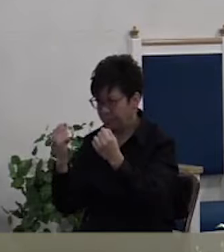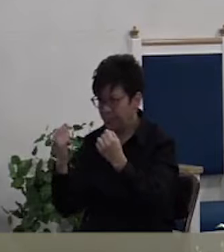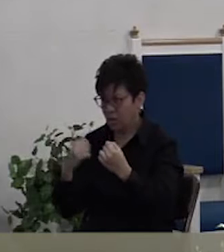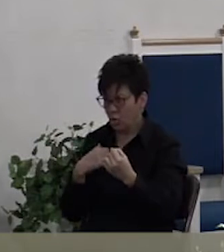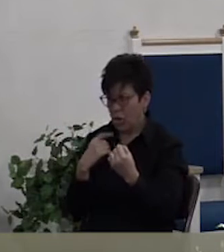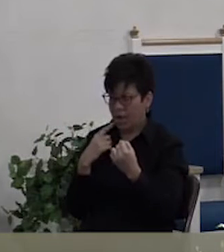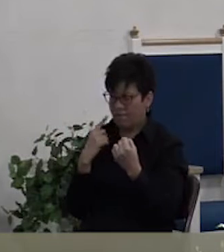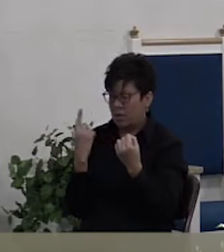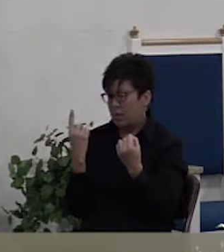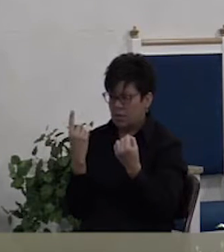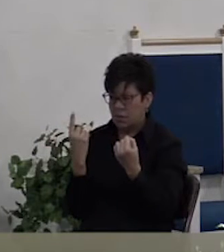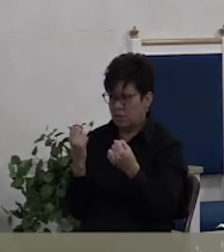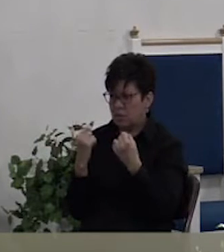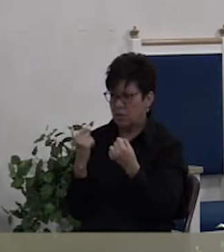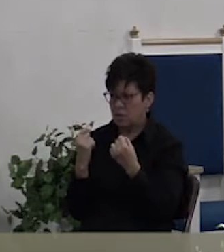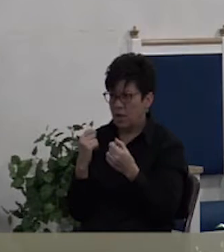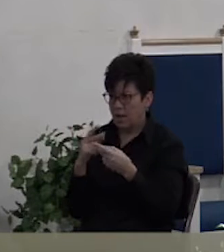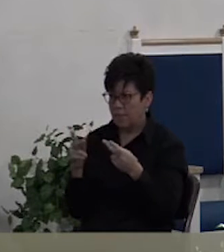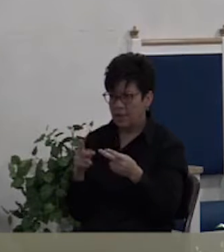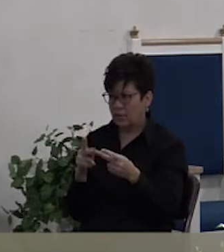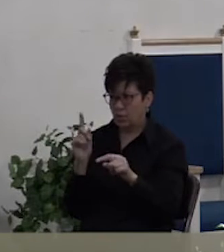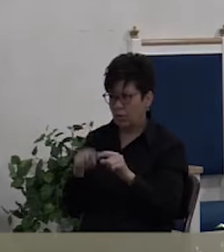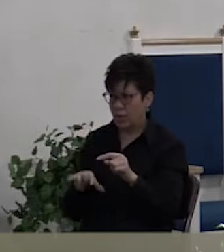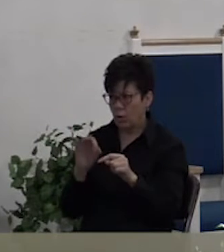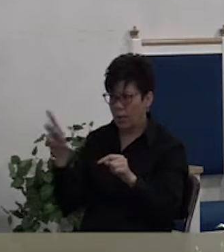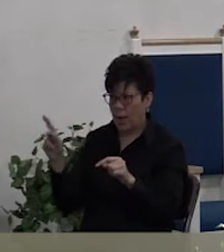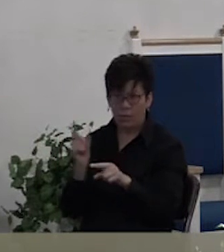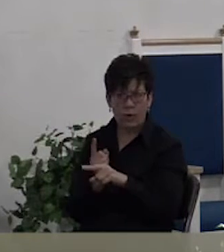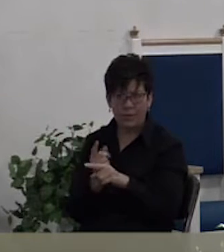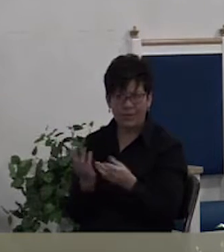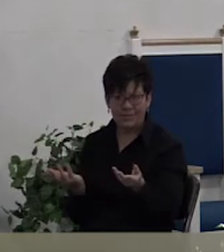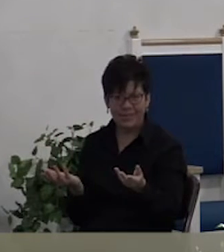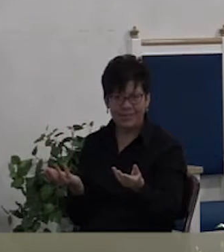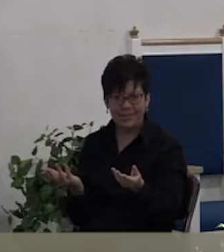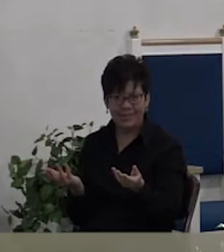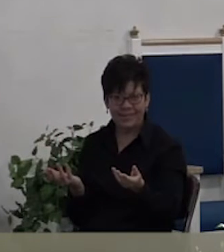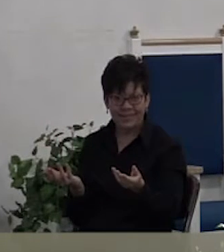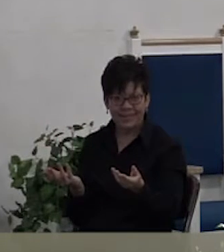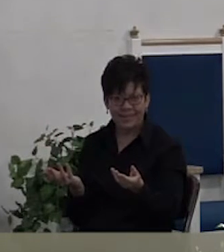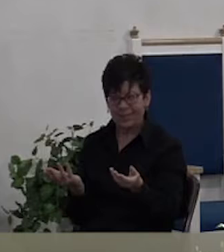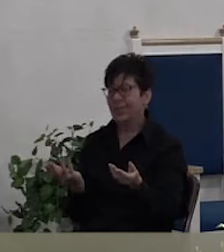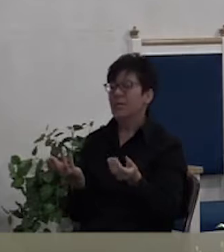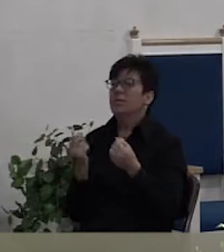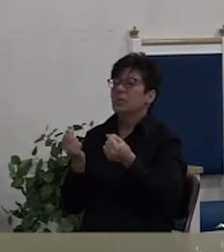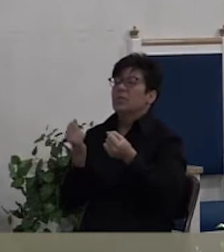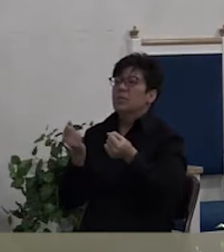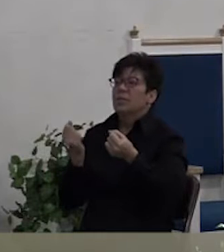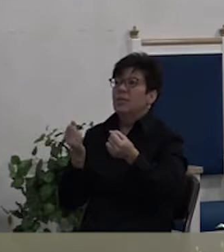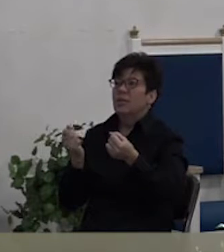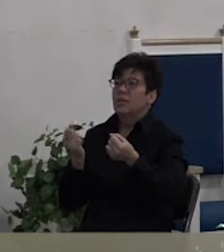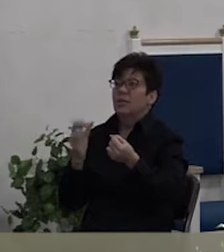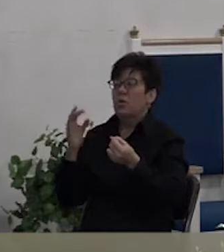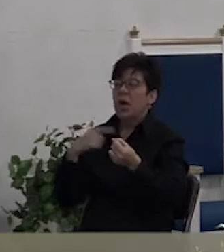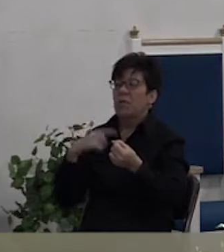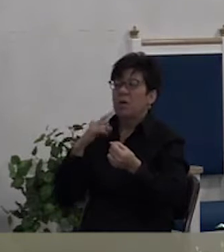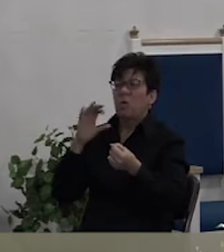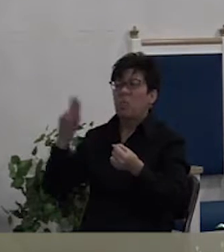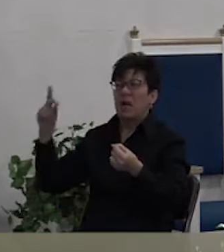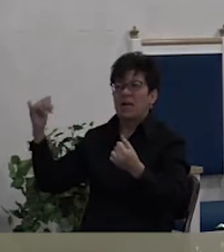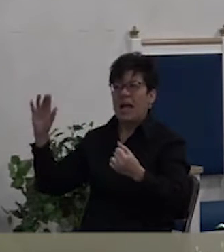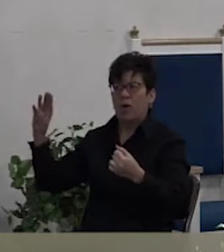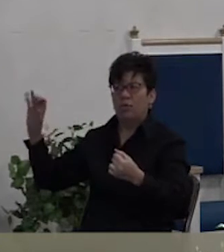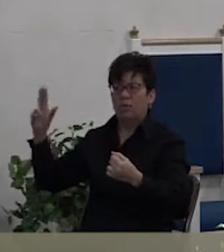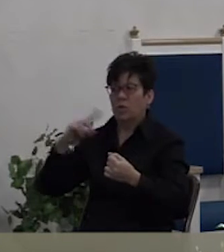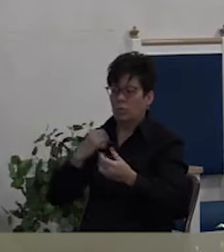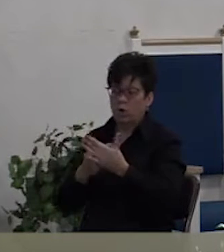a point of no return. There's a point where you say, I'm not going back now. We